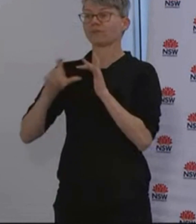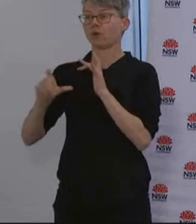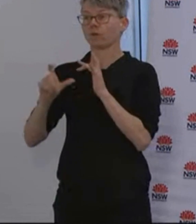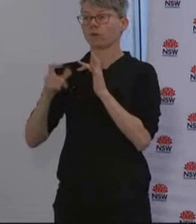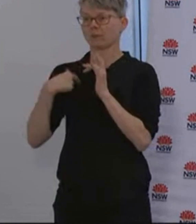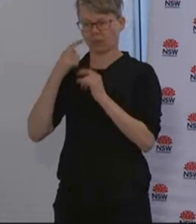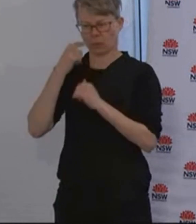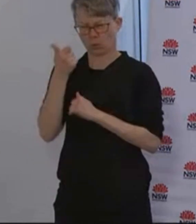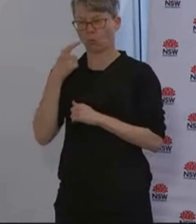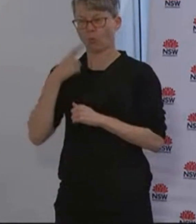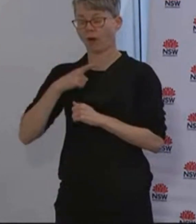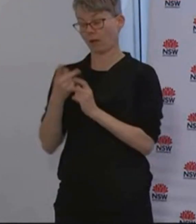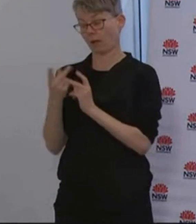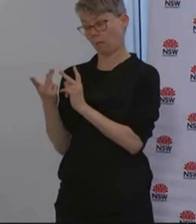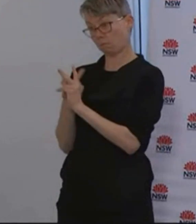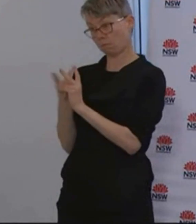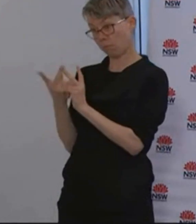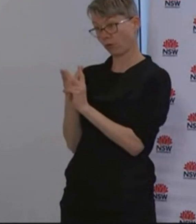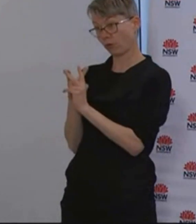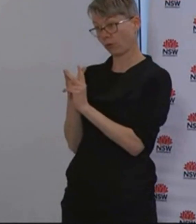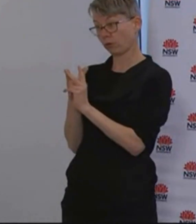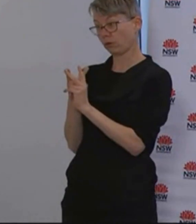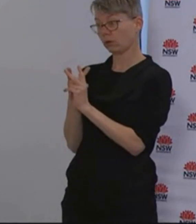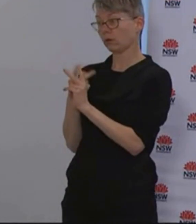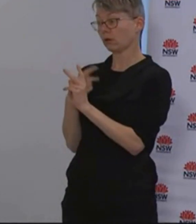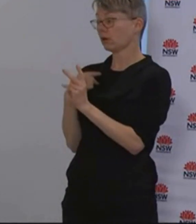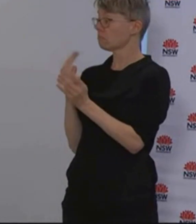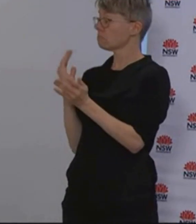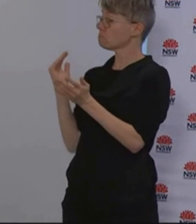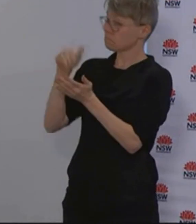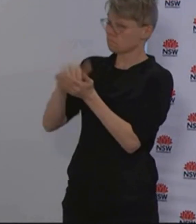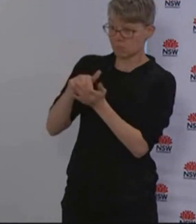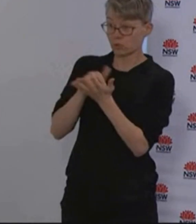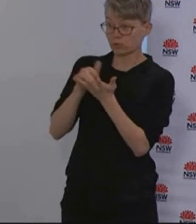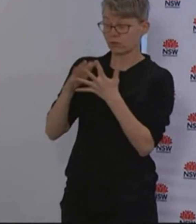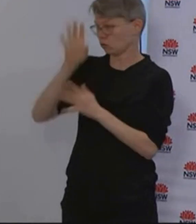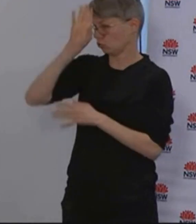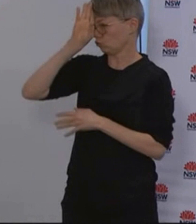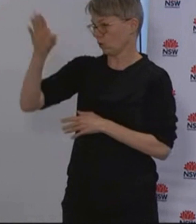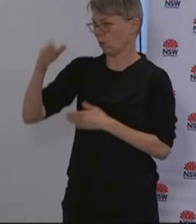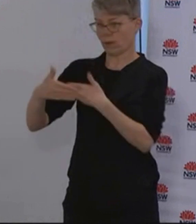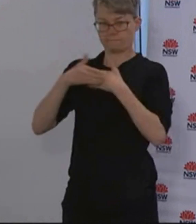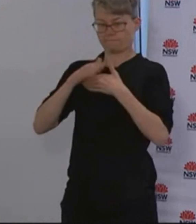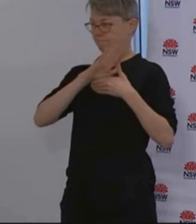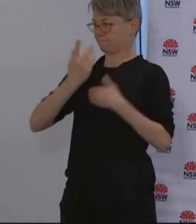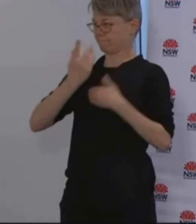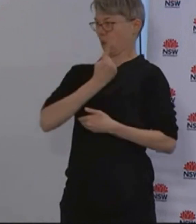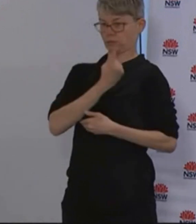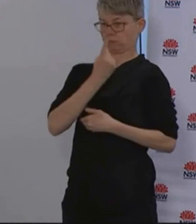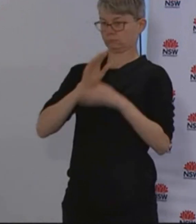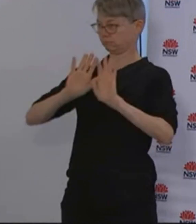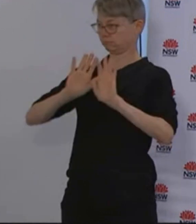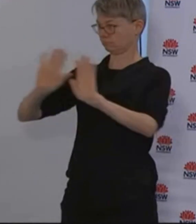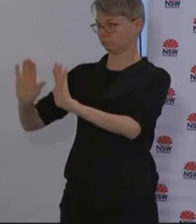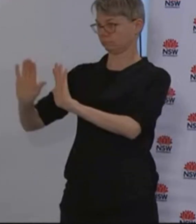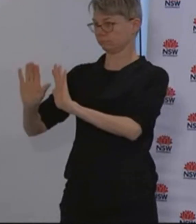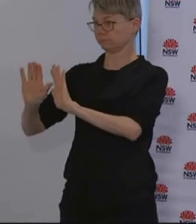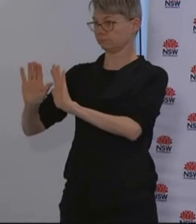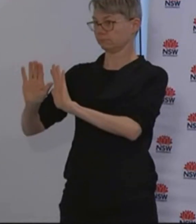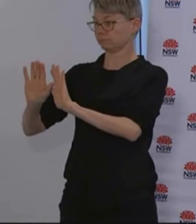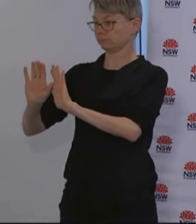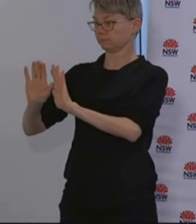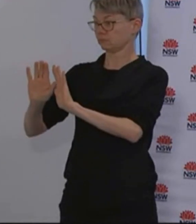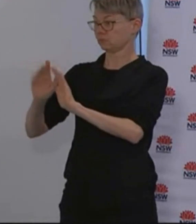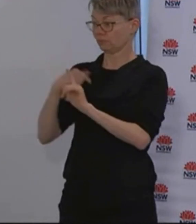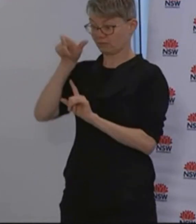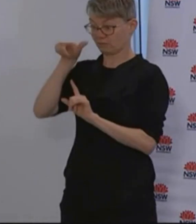pleasing component is that both cases were self-isolating on their return to New South Wales, and the cases have no identified